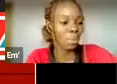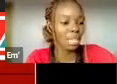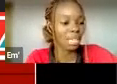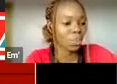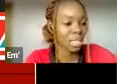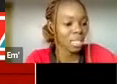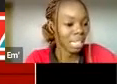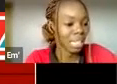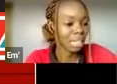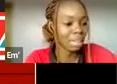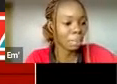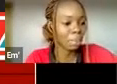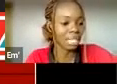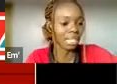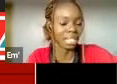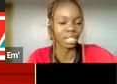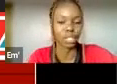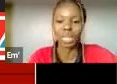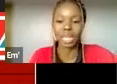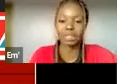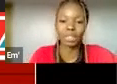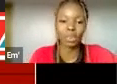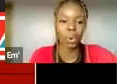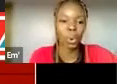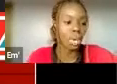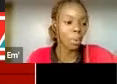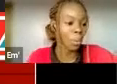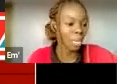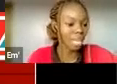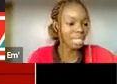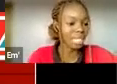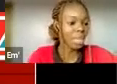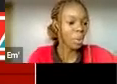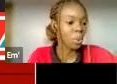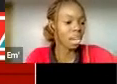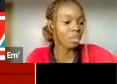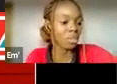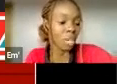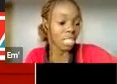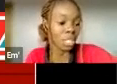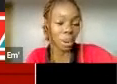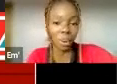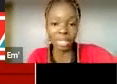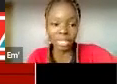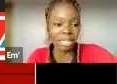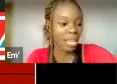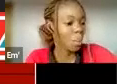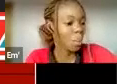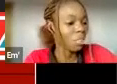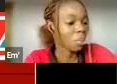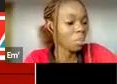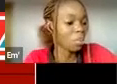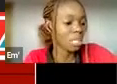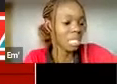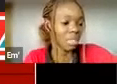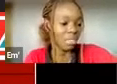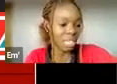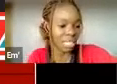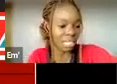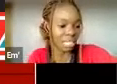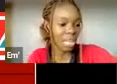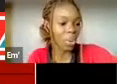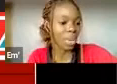just to remind us once again, the prizes that we are giving to all our winners, we have scholarship awards, we have